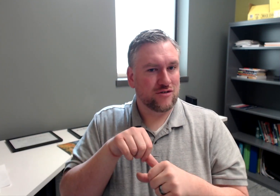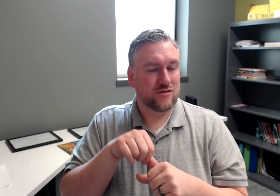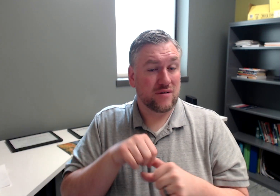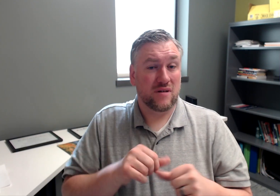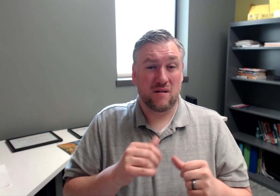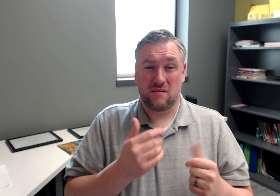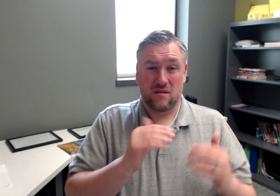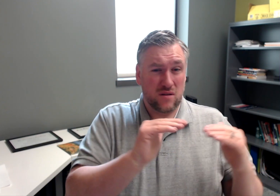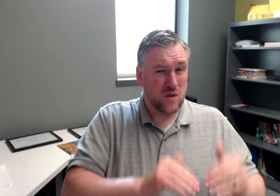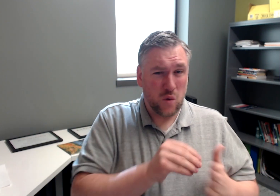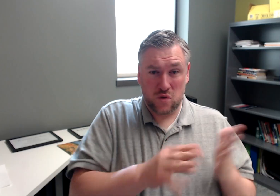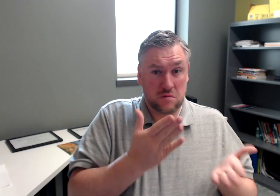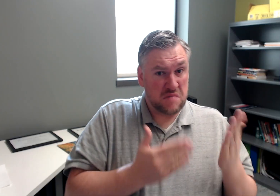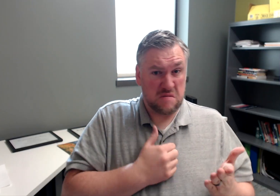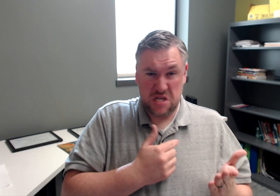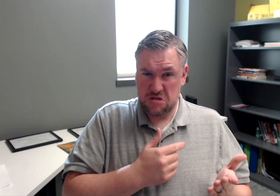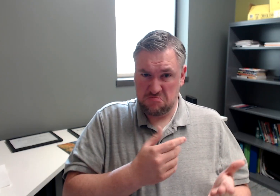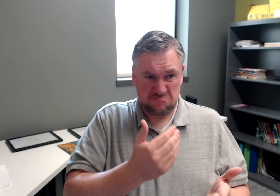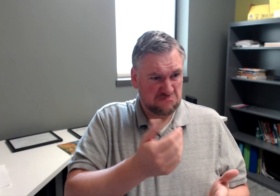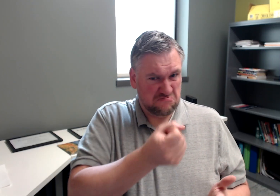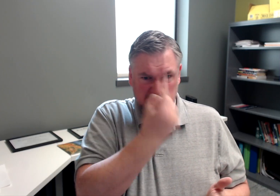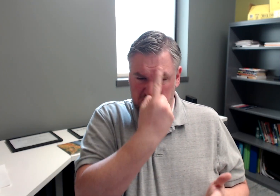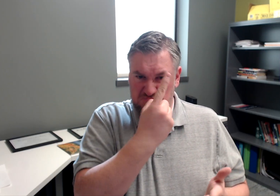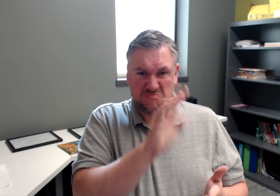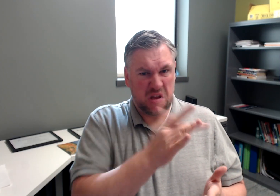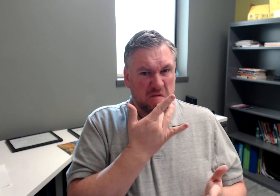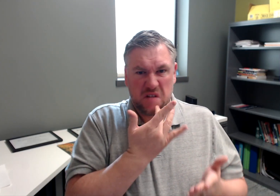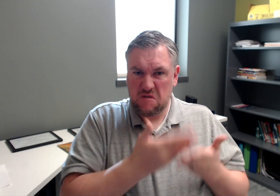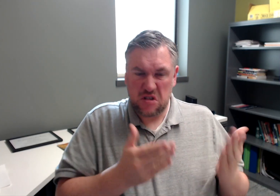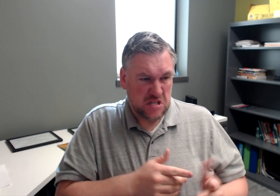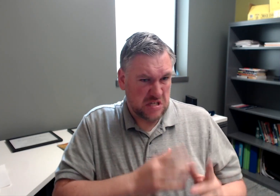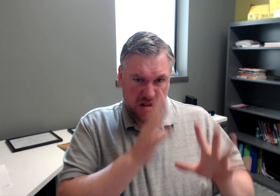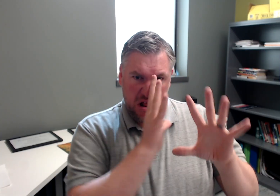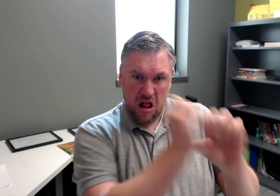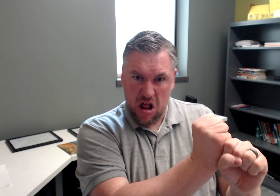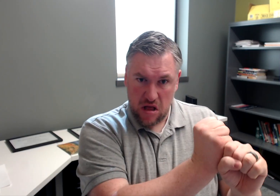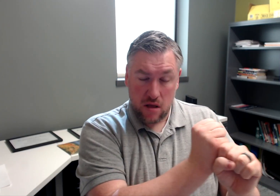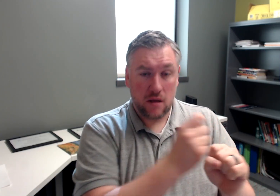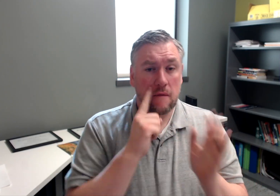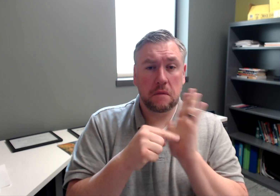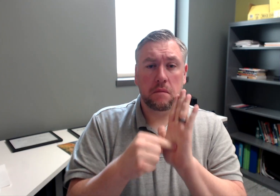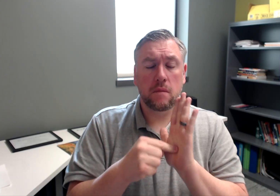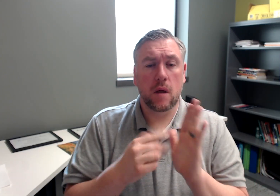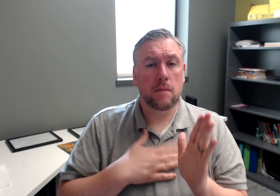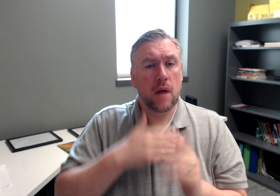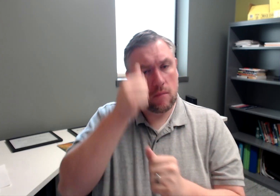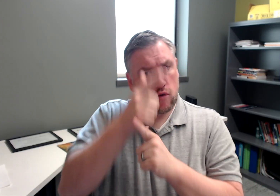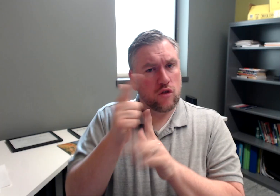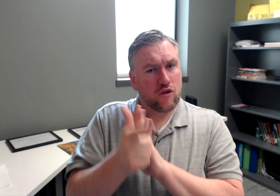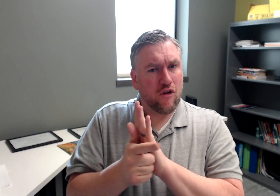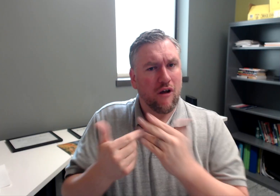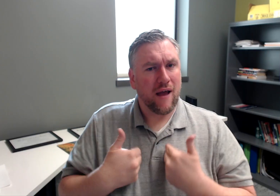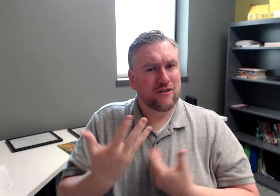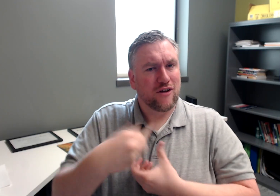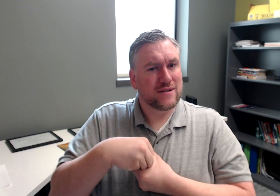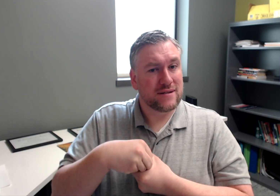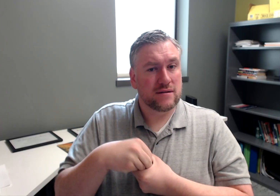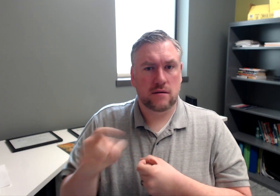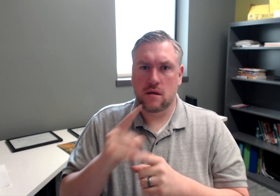able to teach and talk with each other. Maybe a low student has something that they are so fascinated with. For example, my brother-in-law